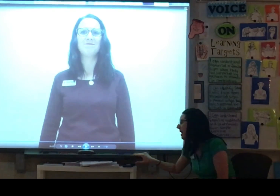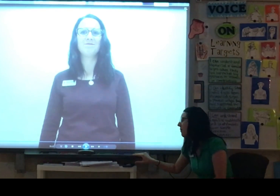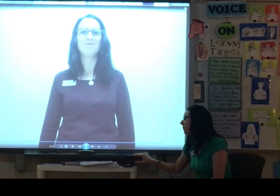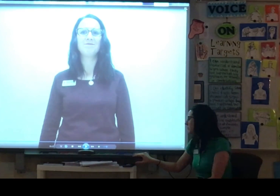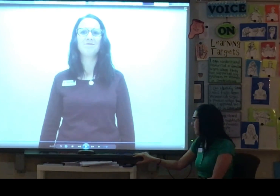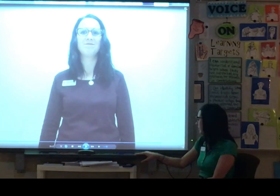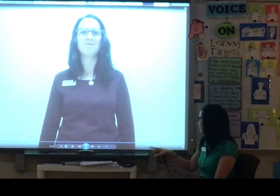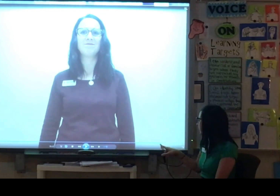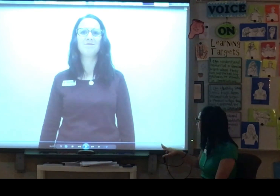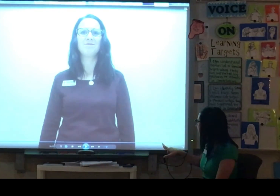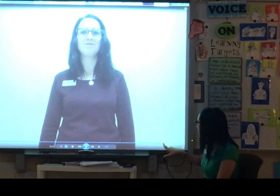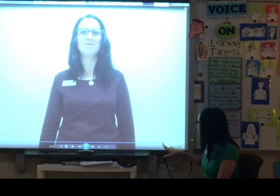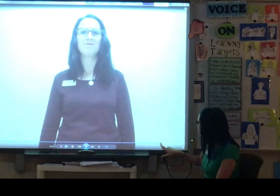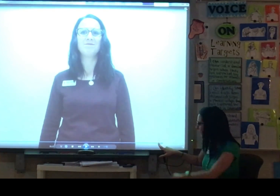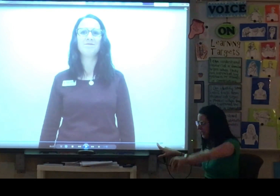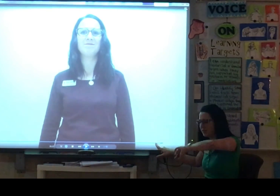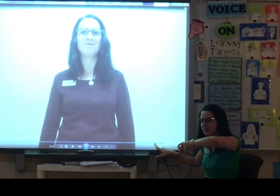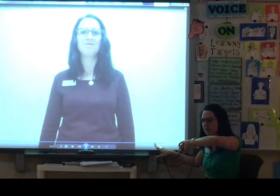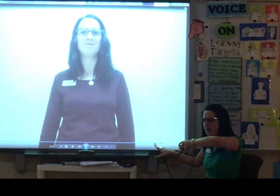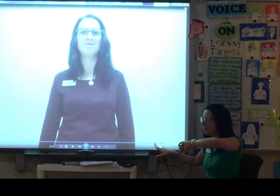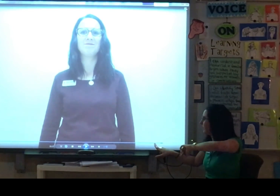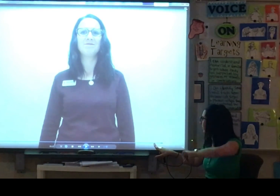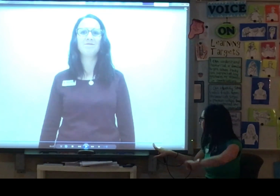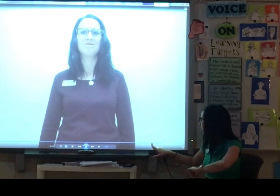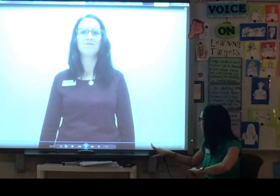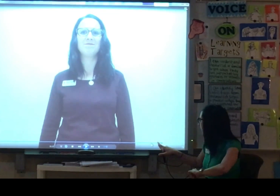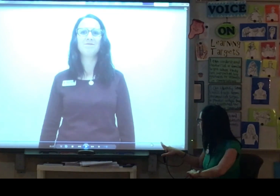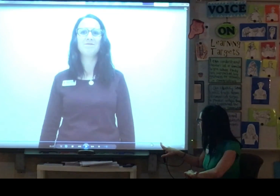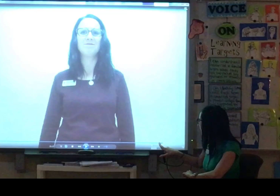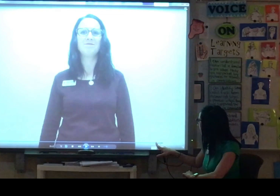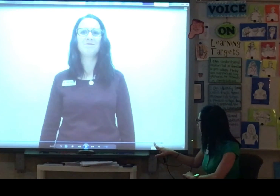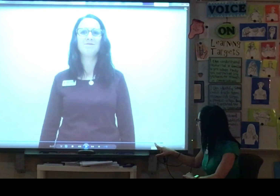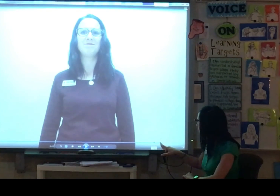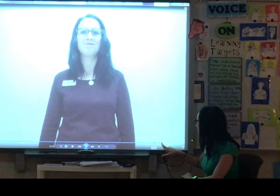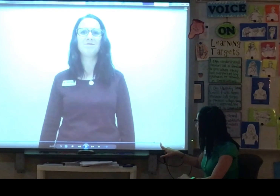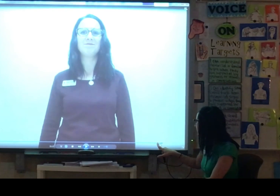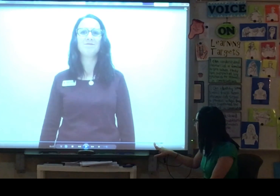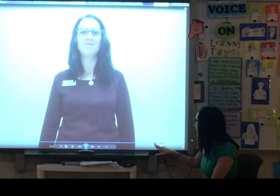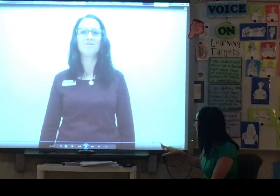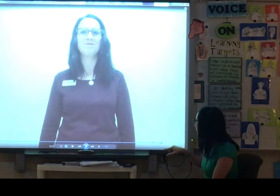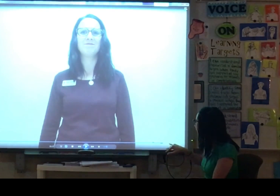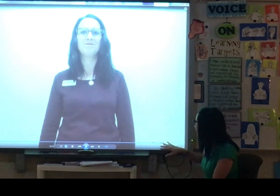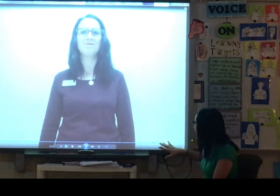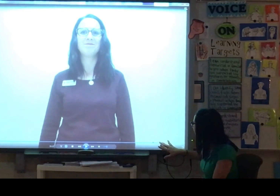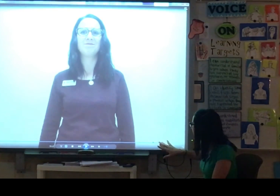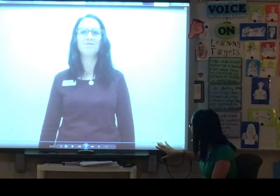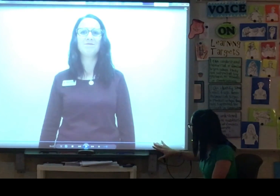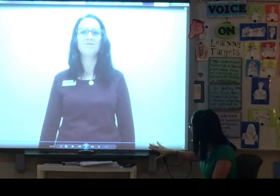Okay, ready? Let's finish this up. Ready? Not all we're doing today, so let's.